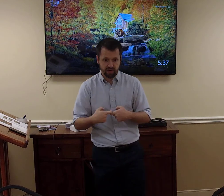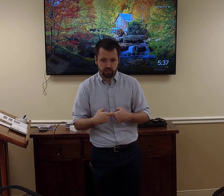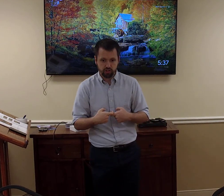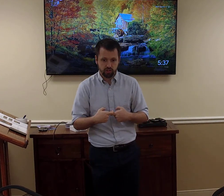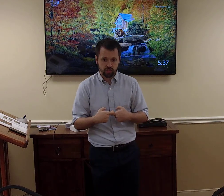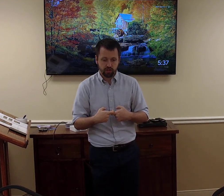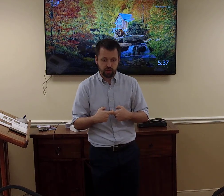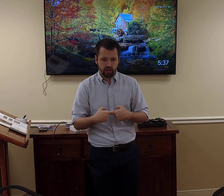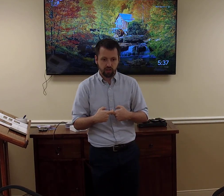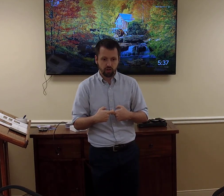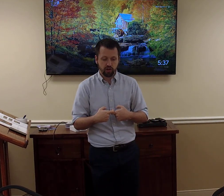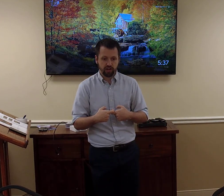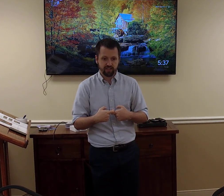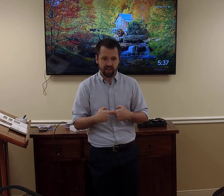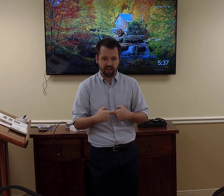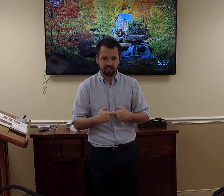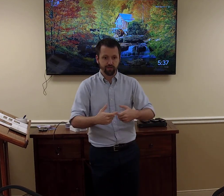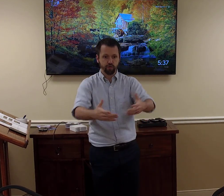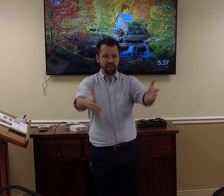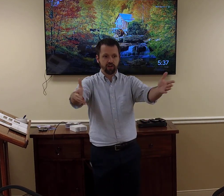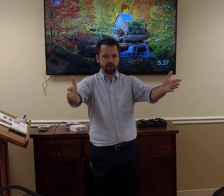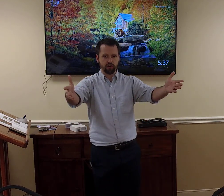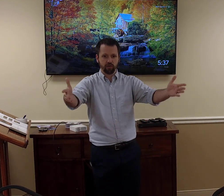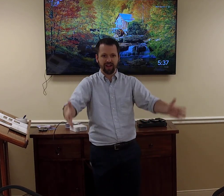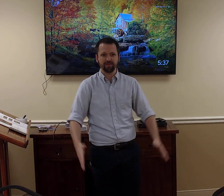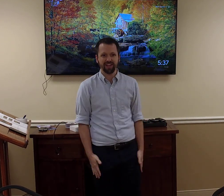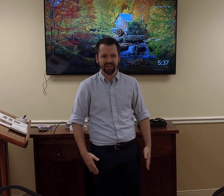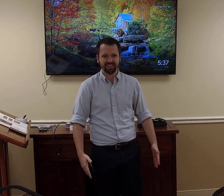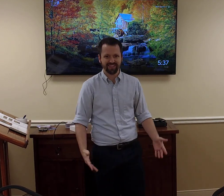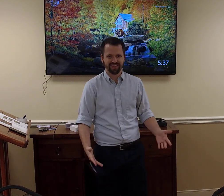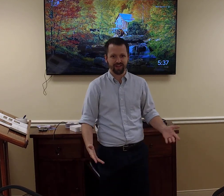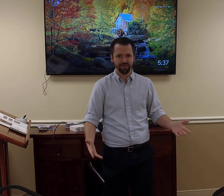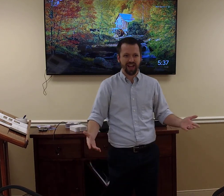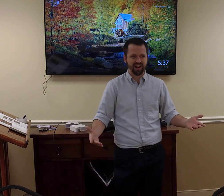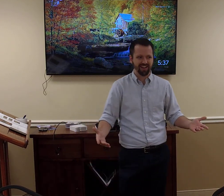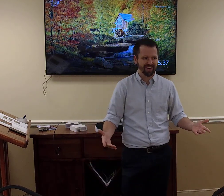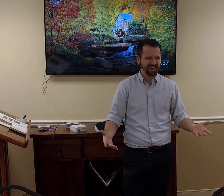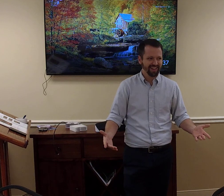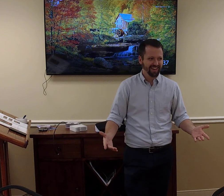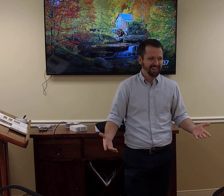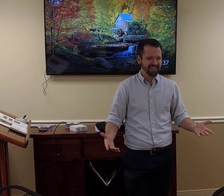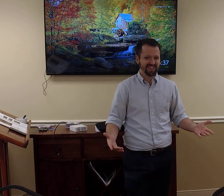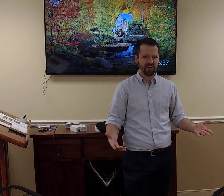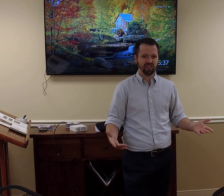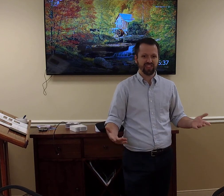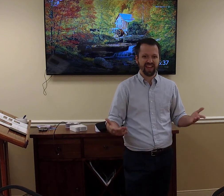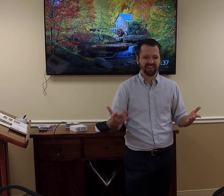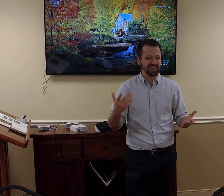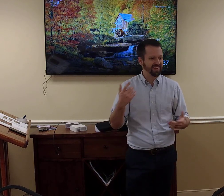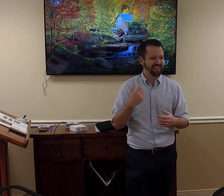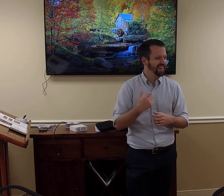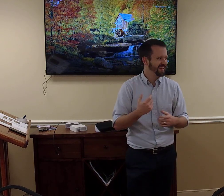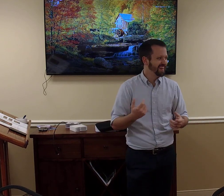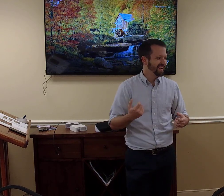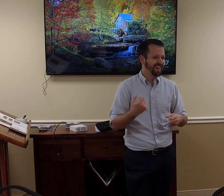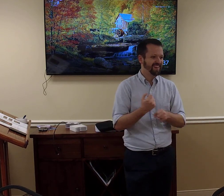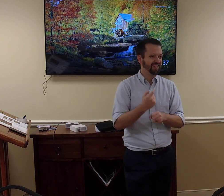Spanish, you're gonna say it's en fuego. I mean, it's on fire. So that doesn't